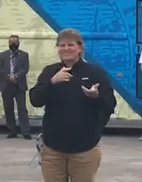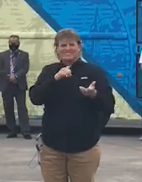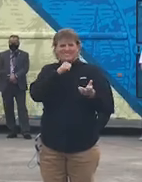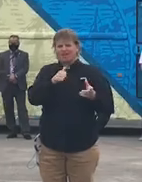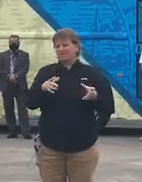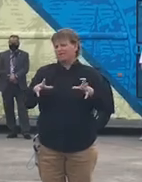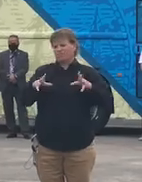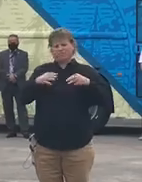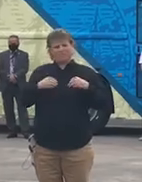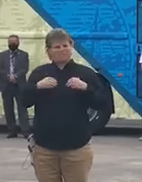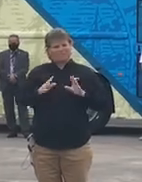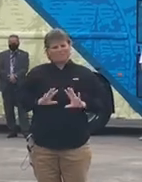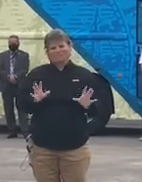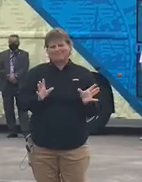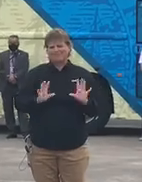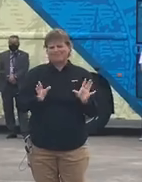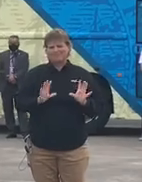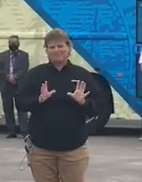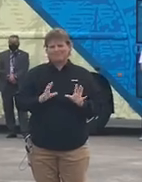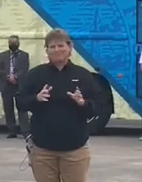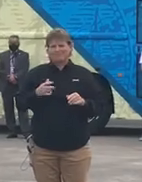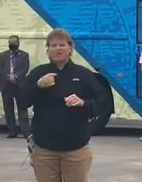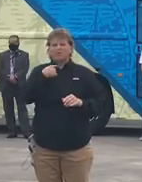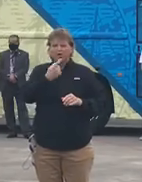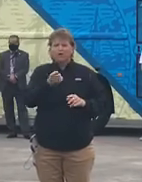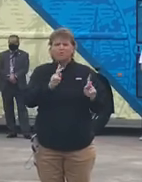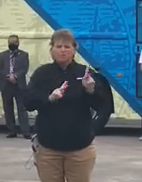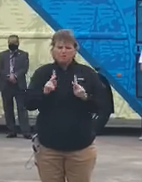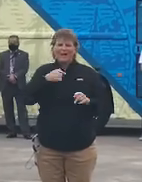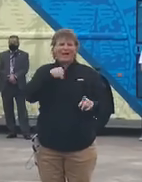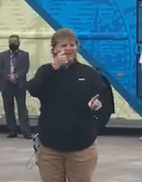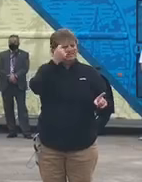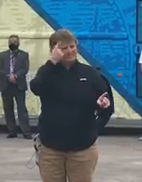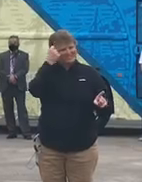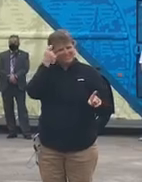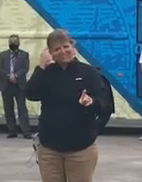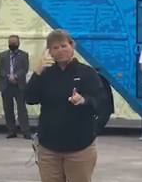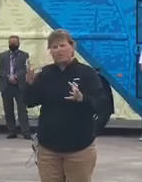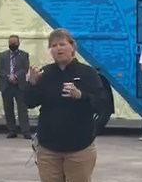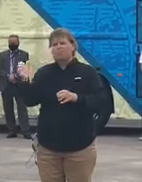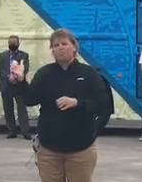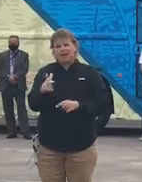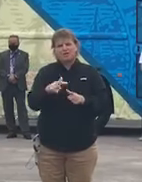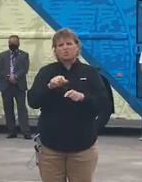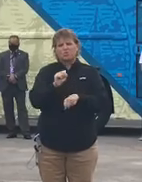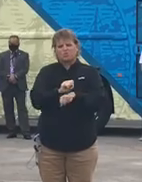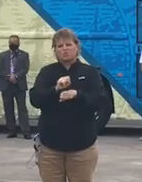everyone understand, I know how important it is to get people back. Yes, ma'am.